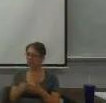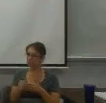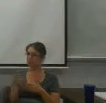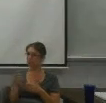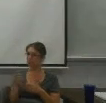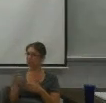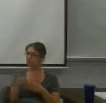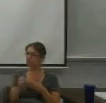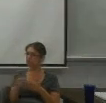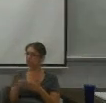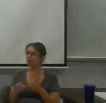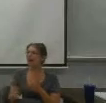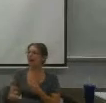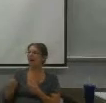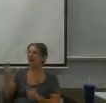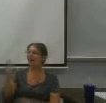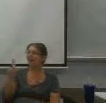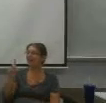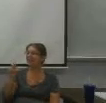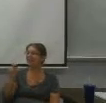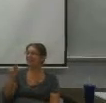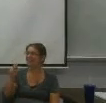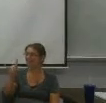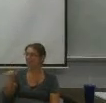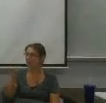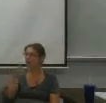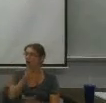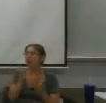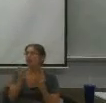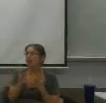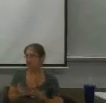density. That is, water is really heavy.